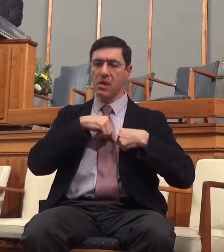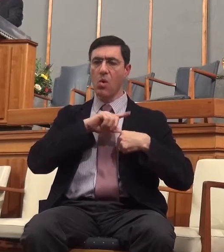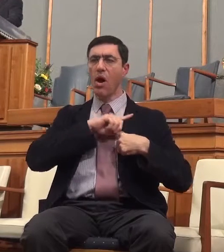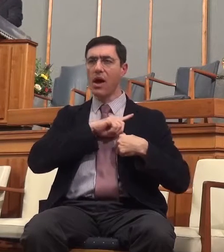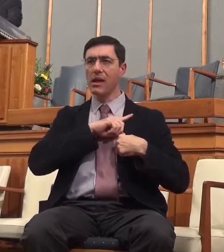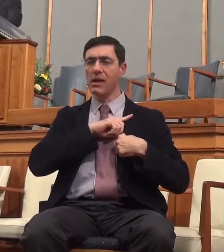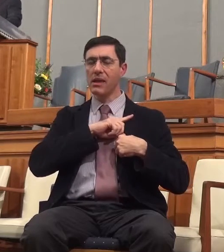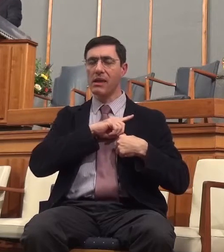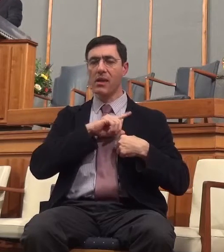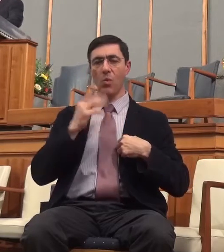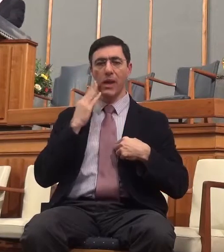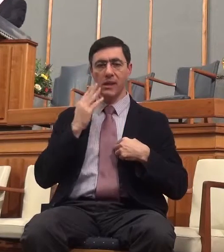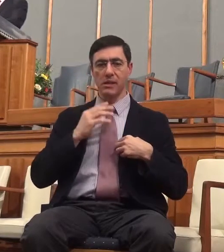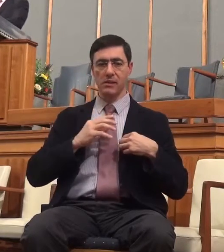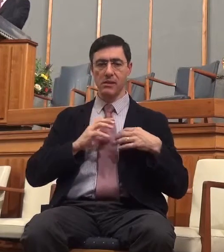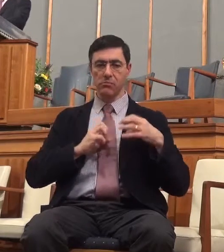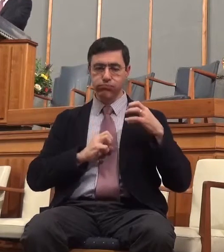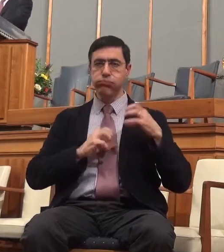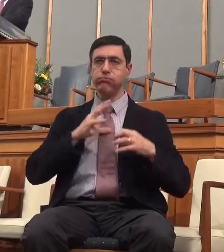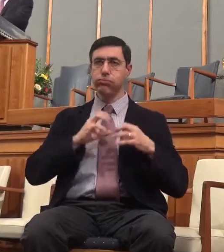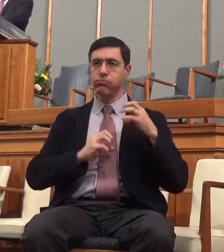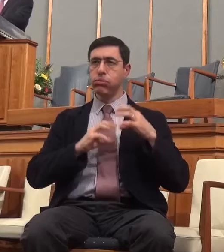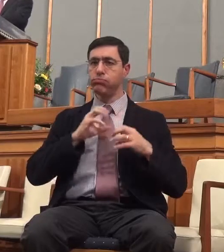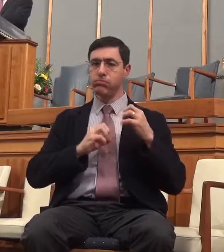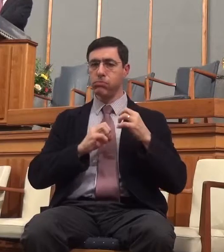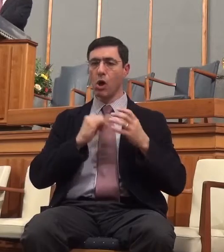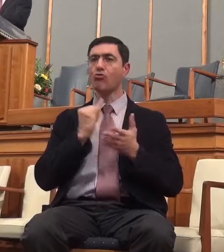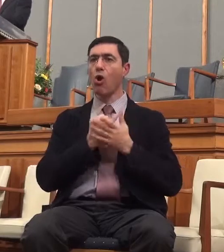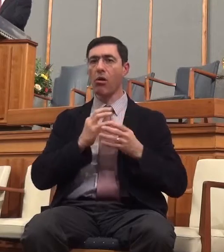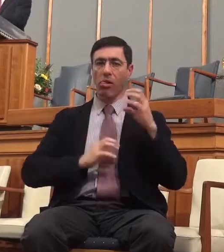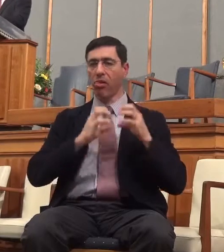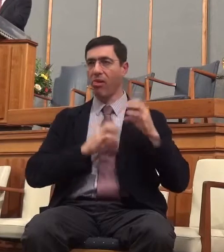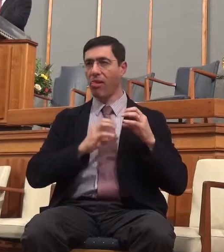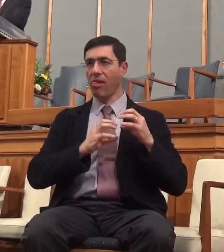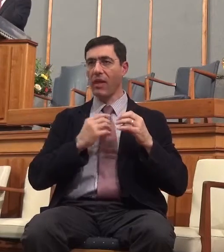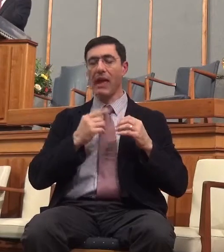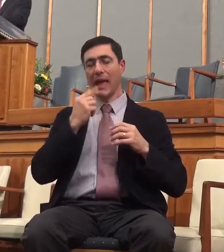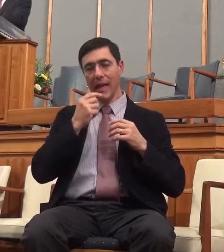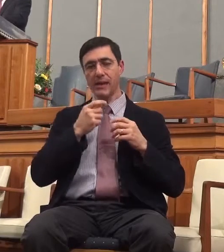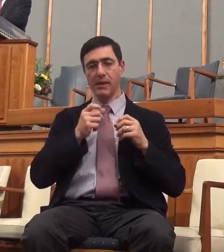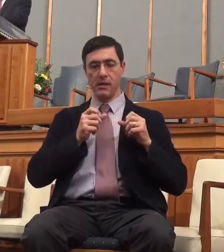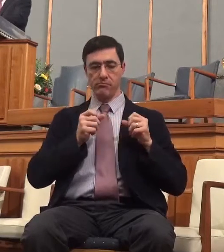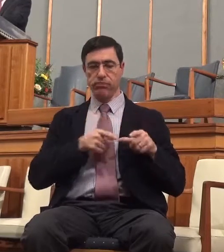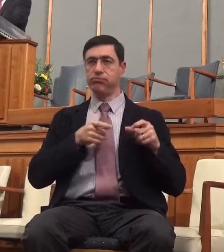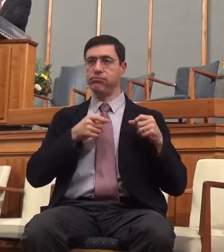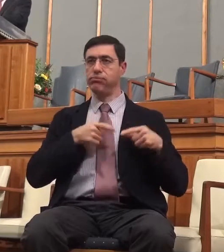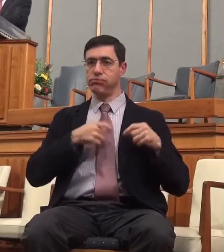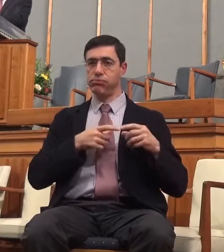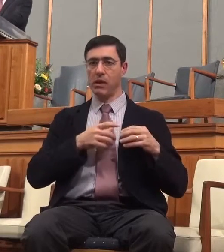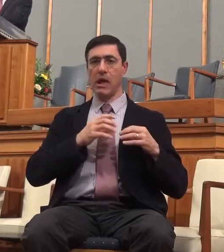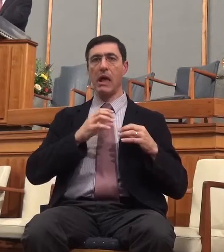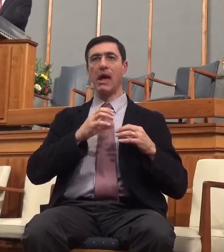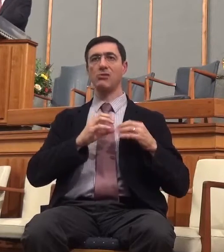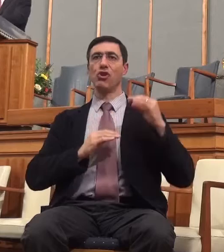unwanted currents rushing around. That's what it was about. Too much electrical activity. Well, how was it done? Did